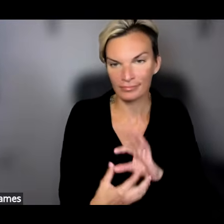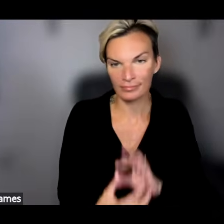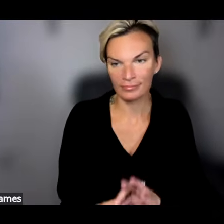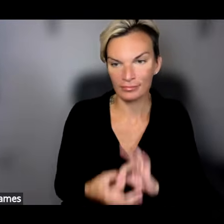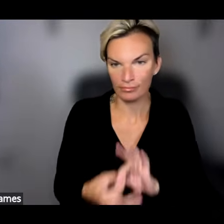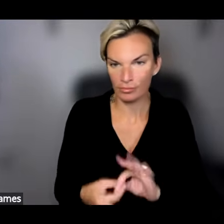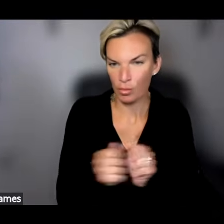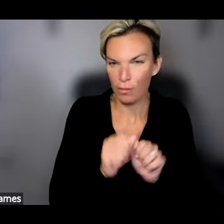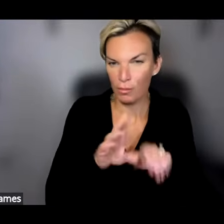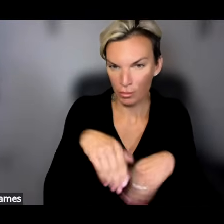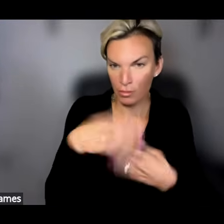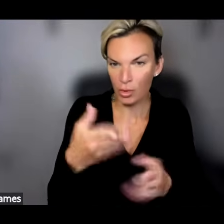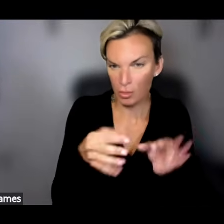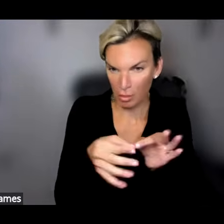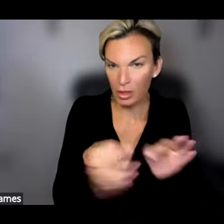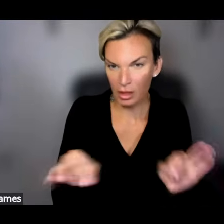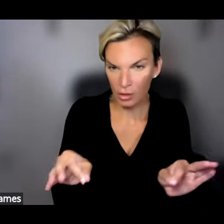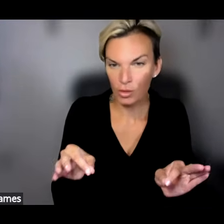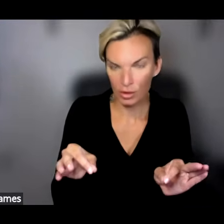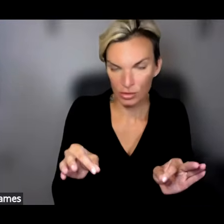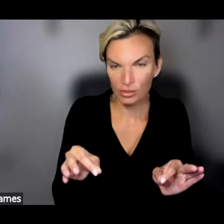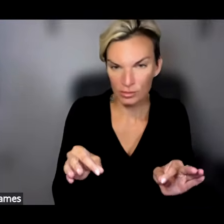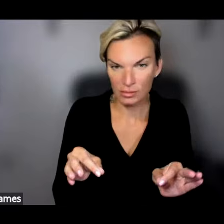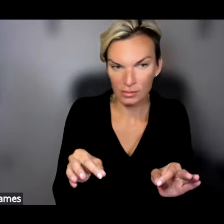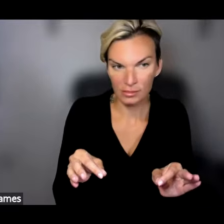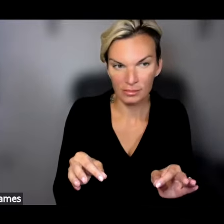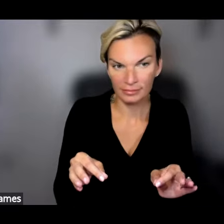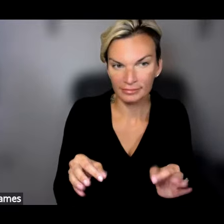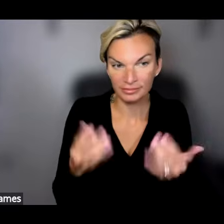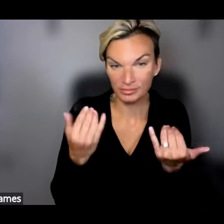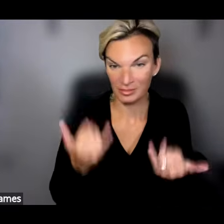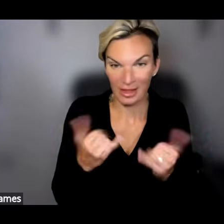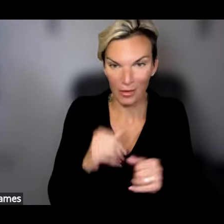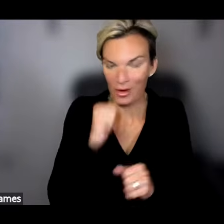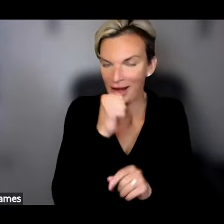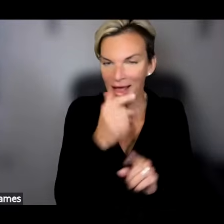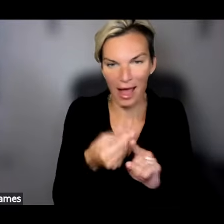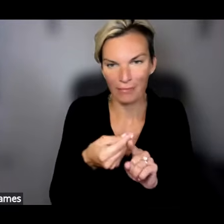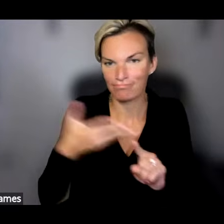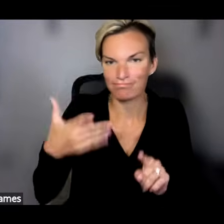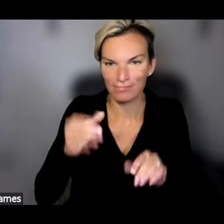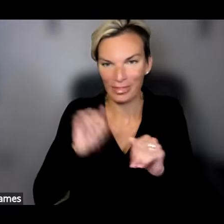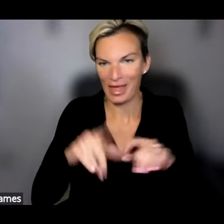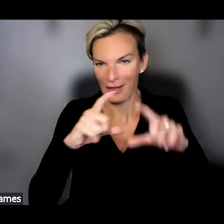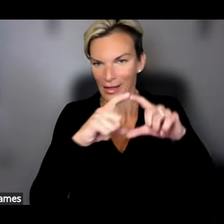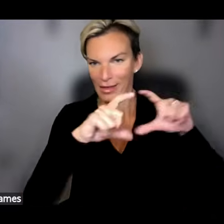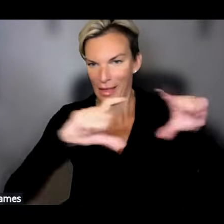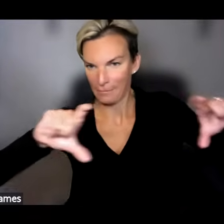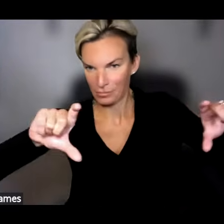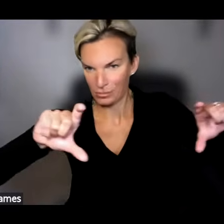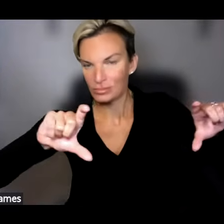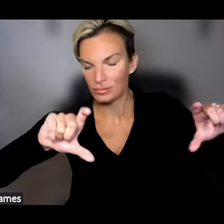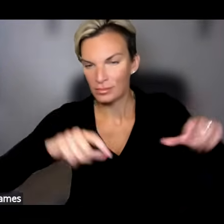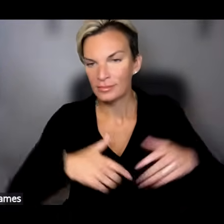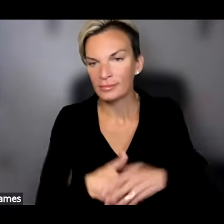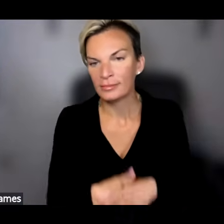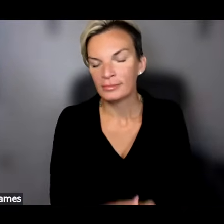the statement of purpose language, that are not currently spelled out within the caption. And that's true